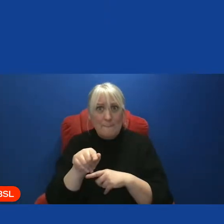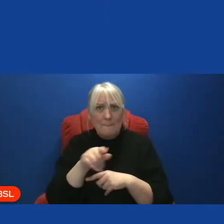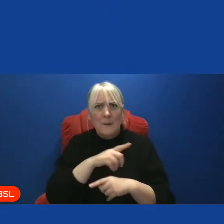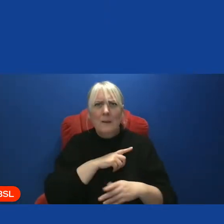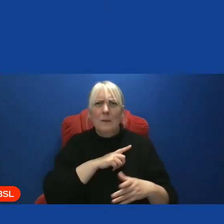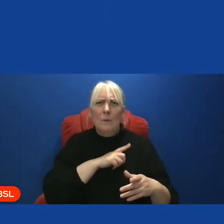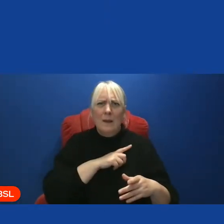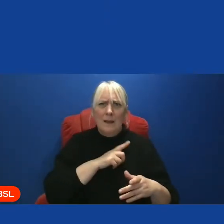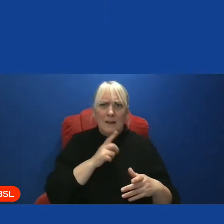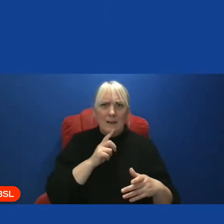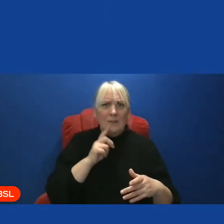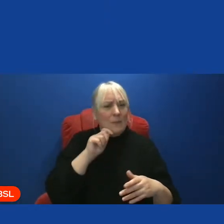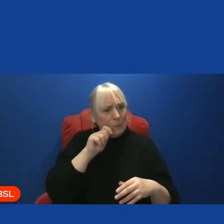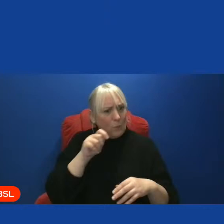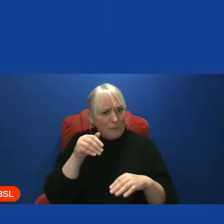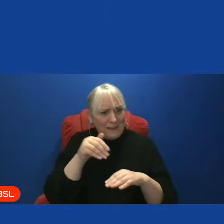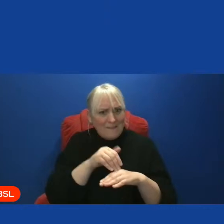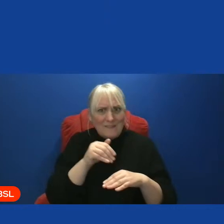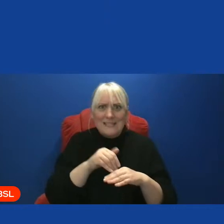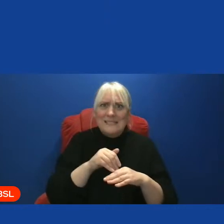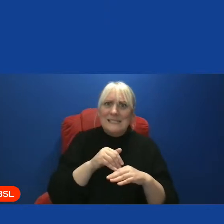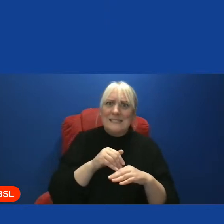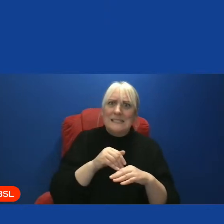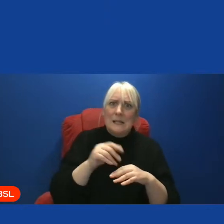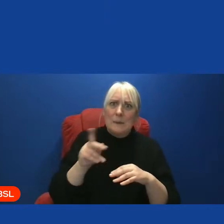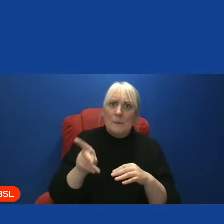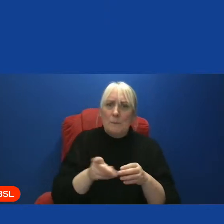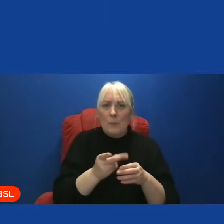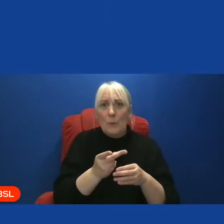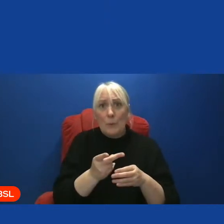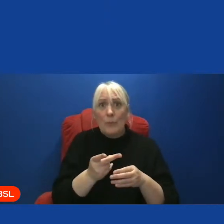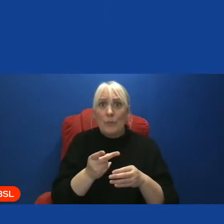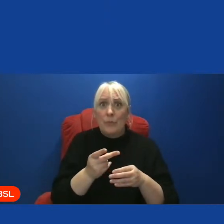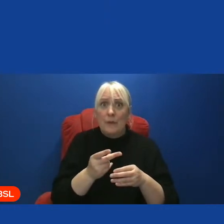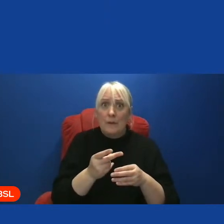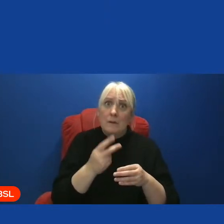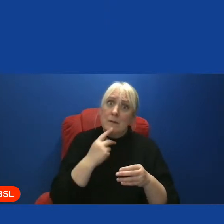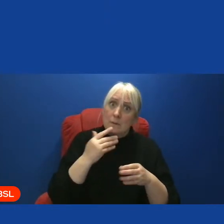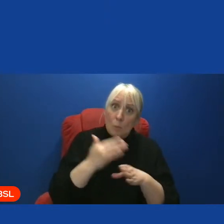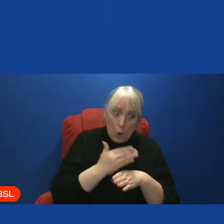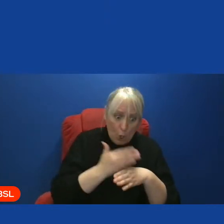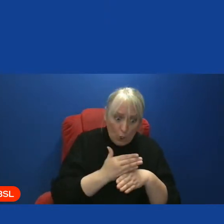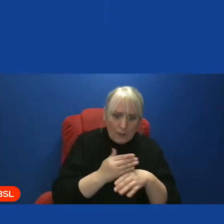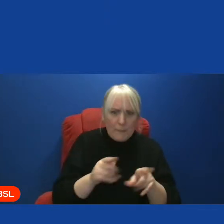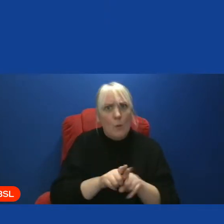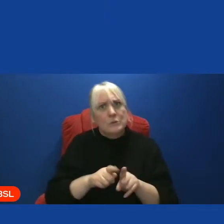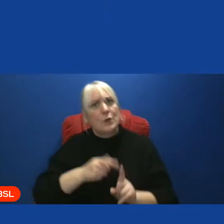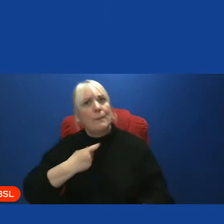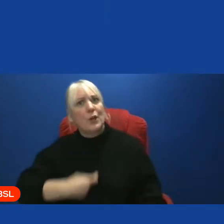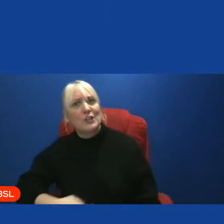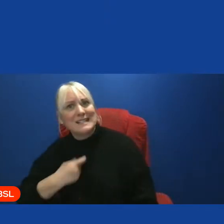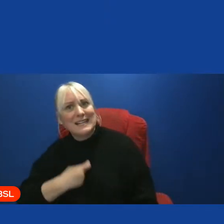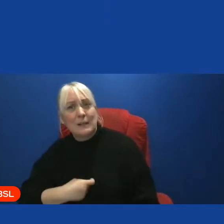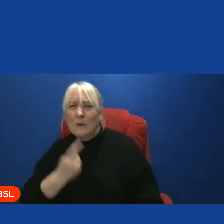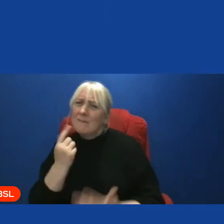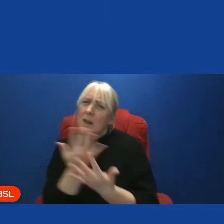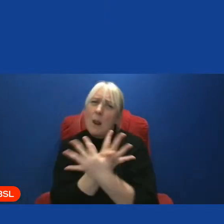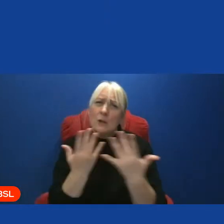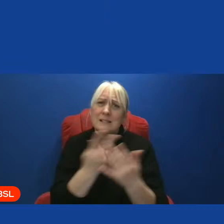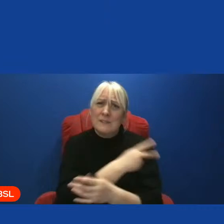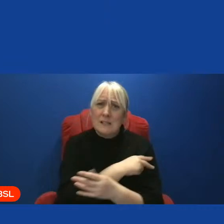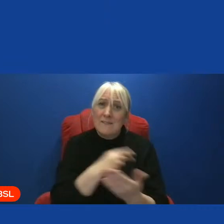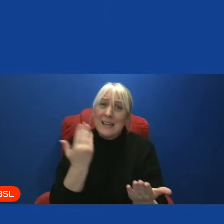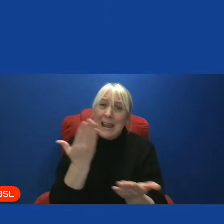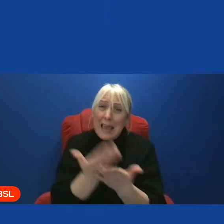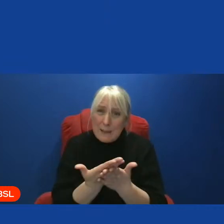affect them both sides of the desk. We have so many of our staff that are actually claiming universal credit. Now, what